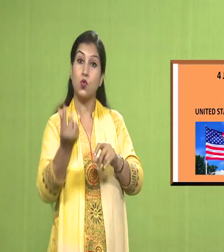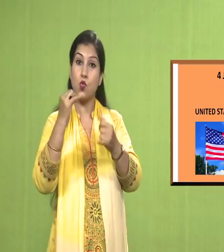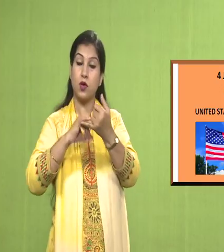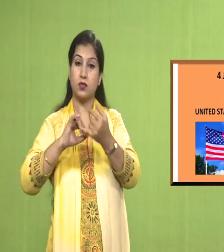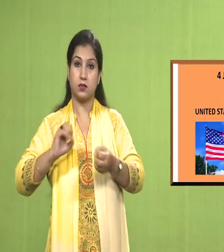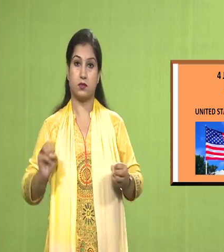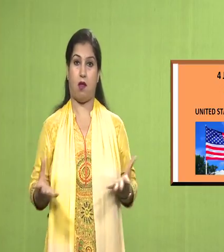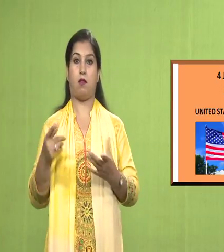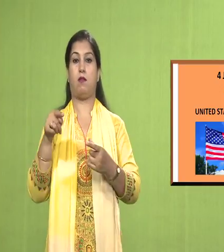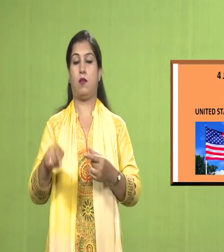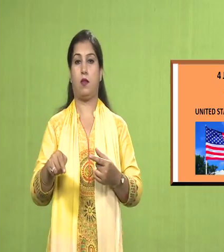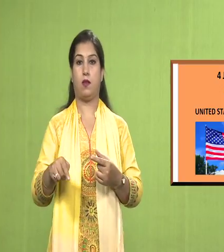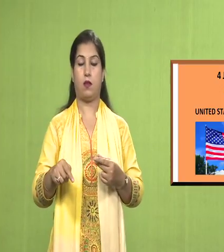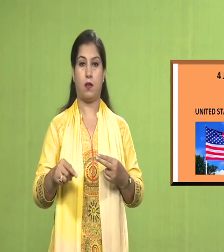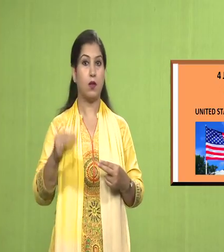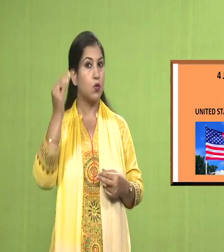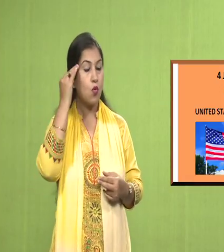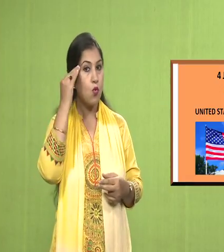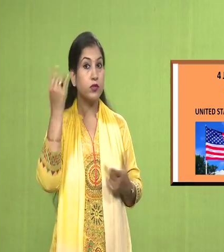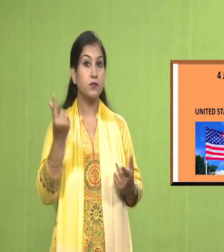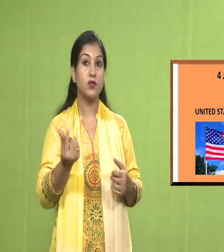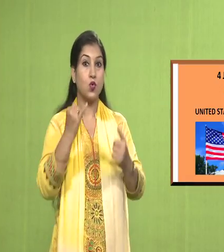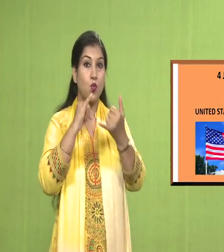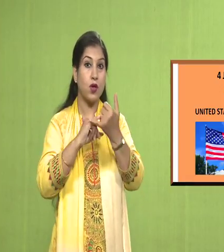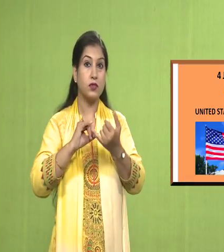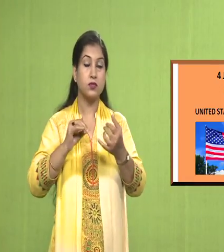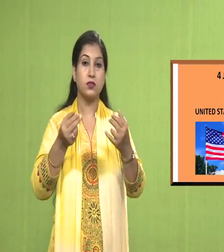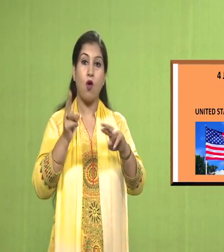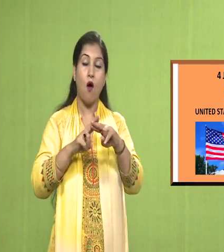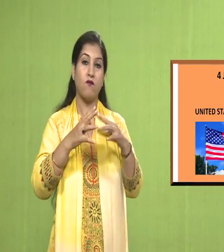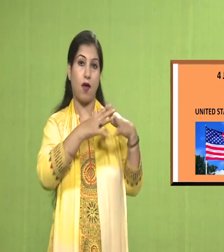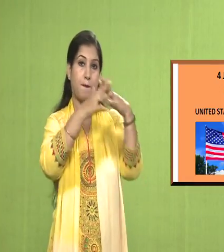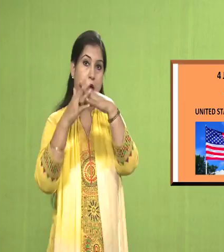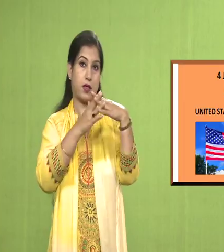born, known as the United States of America.